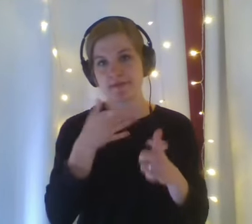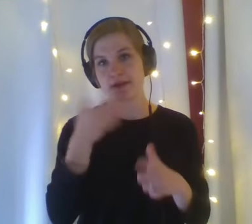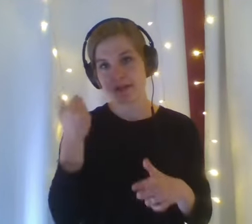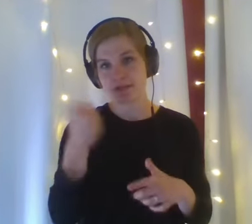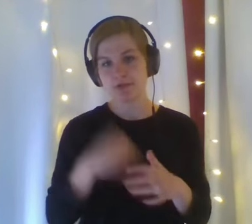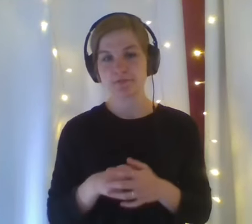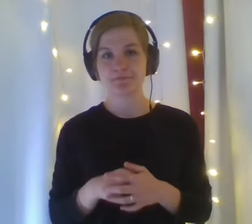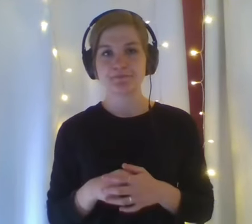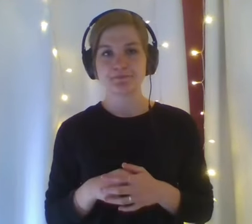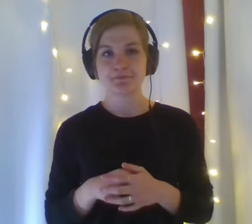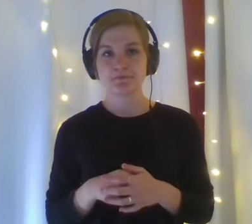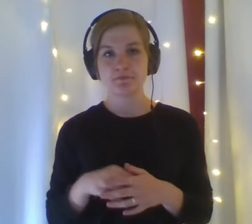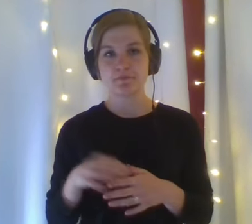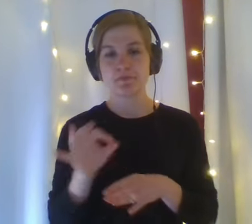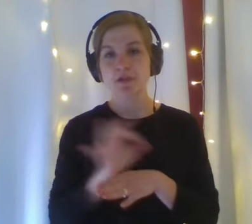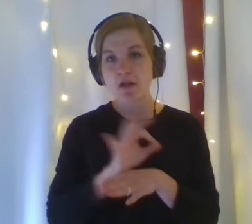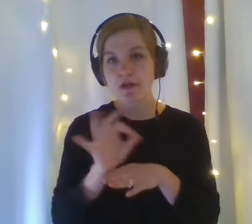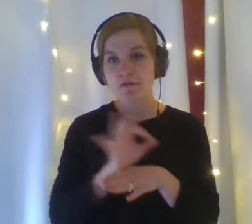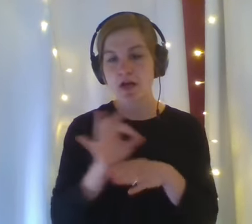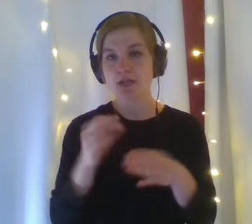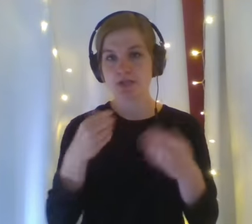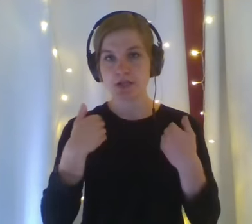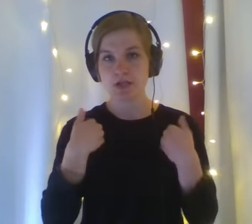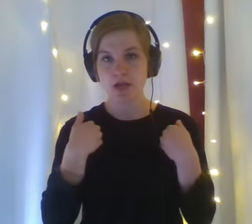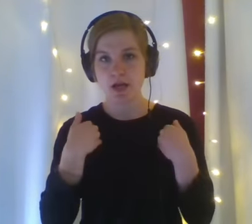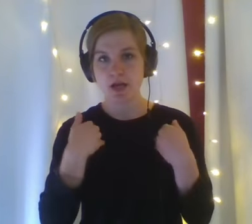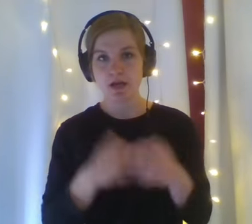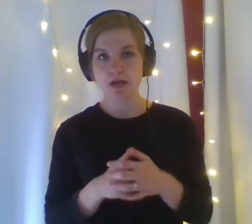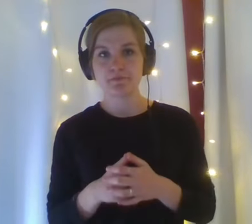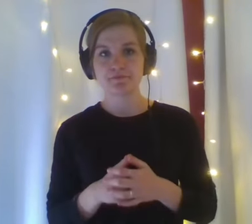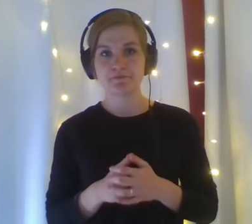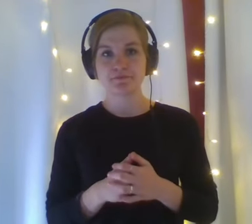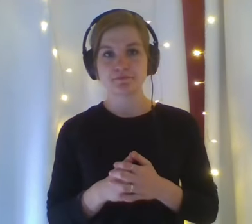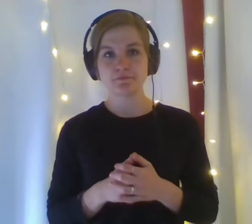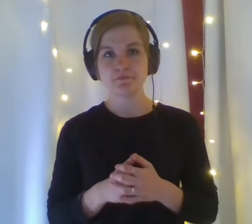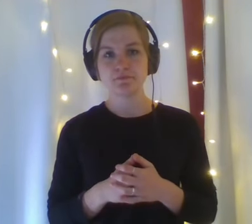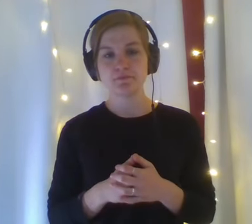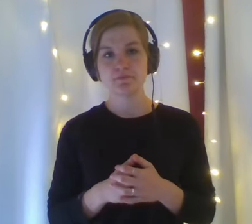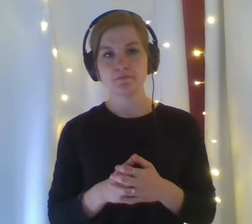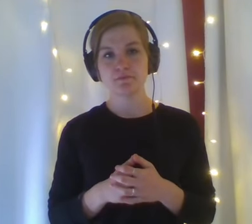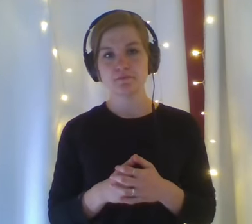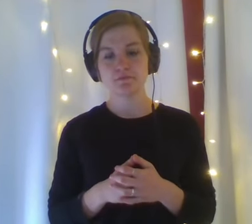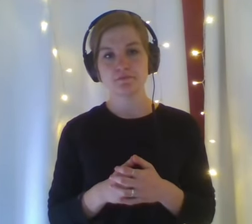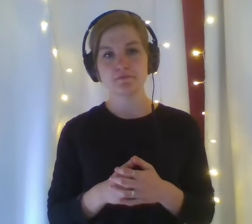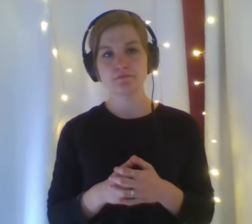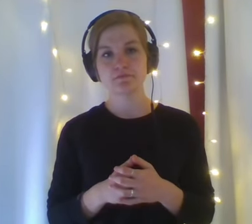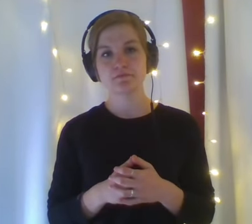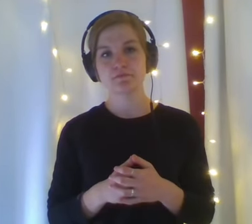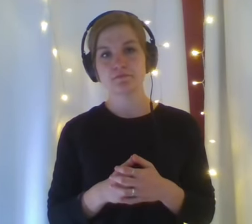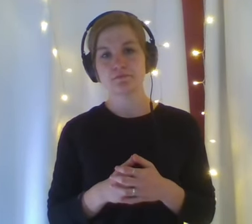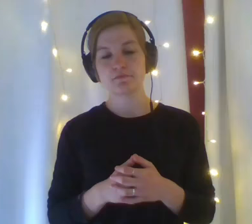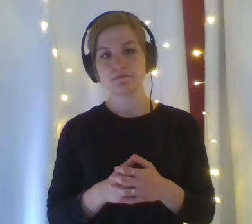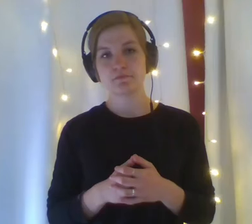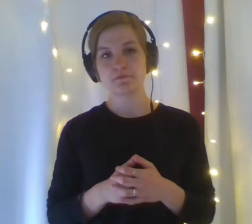this striated or striped, arranged in a very specific fashion, cardiac muscle, your heart will